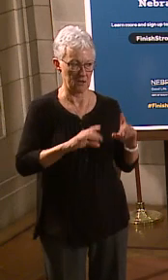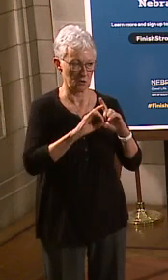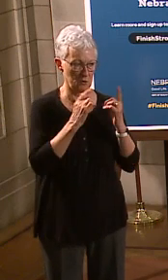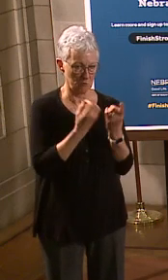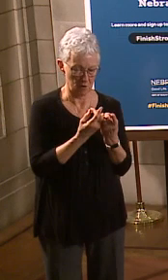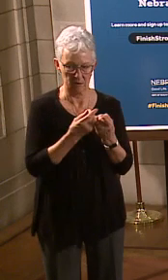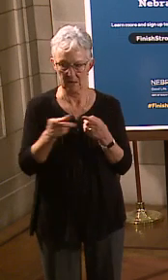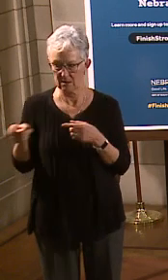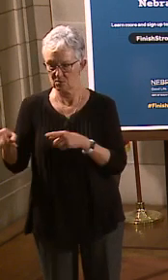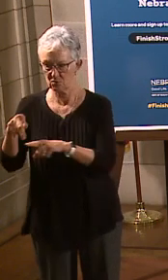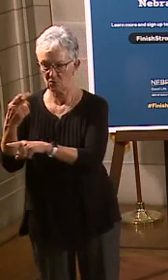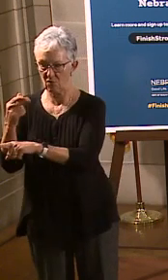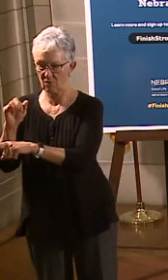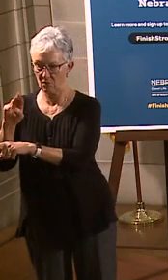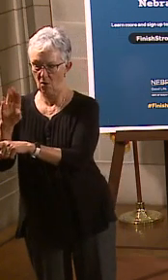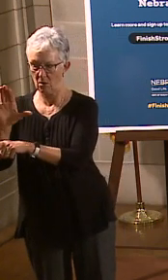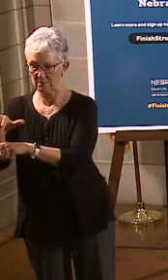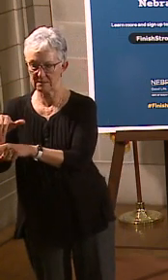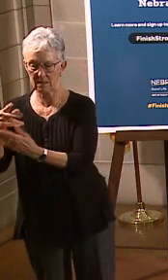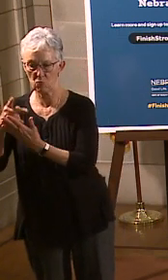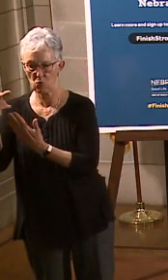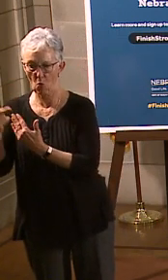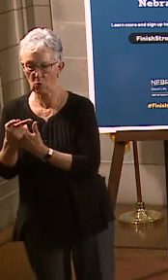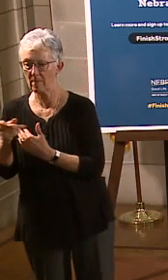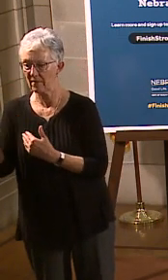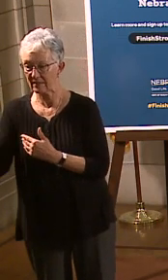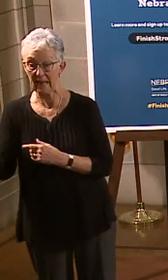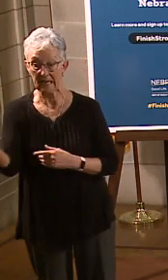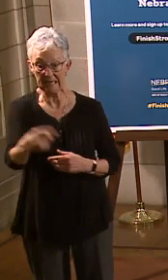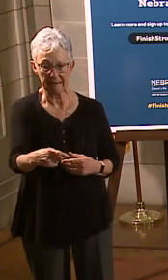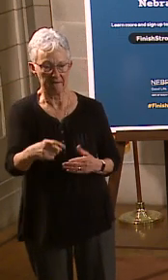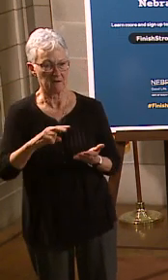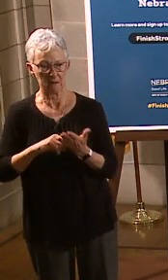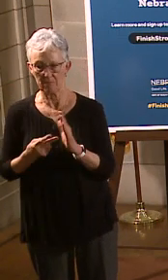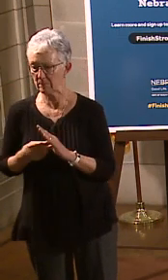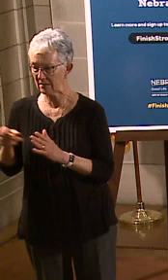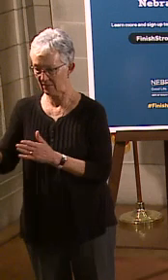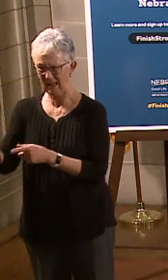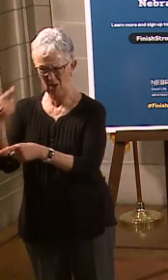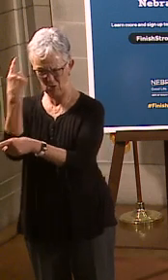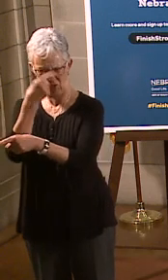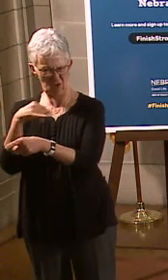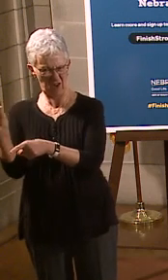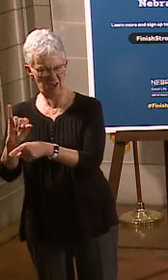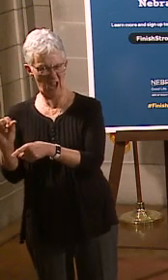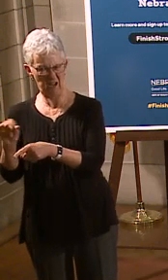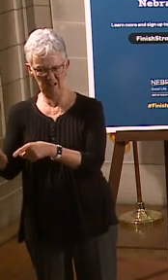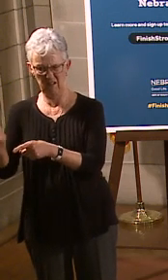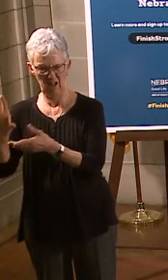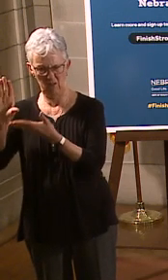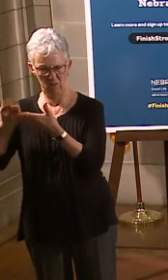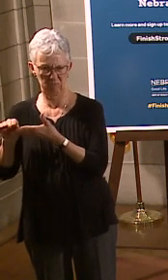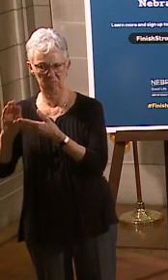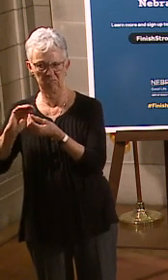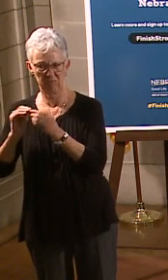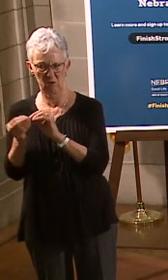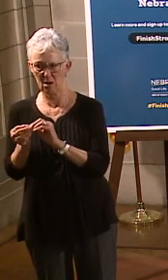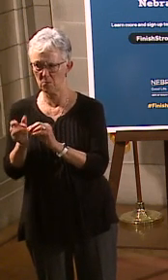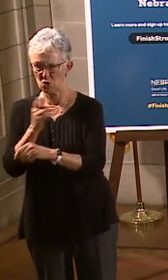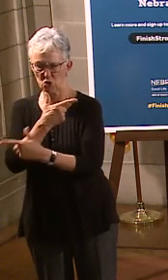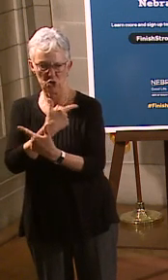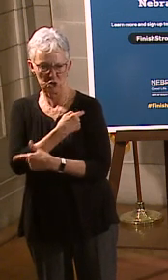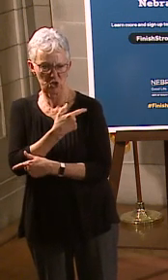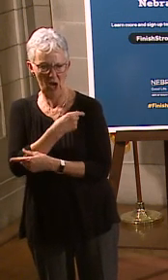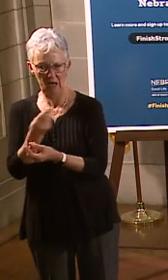program is not getting credit for it. So we've got some work to do with regard to the reporting on that, and we're working on that issue right now.